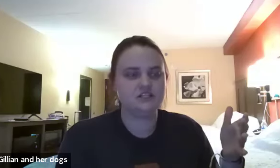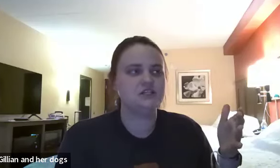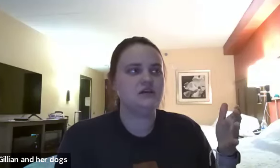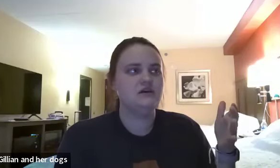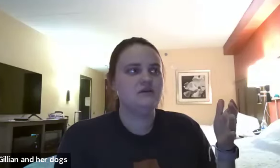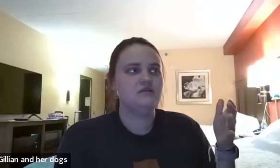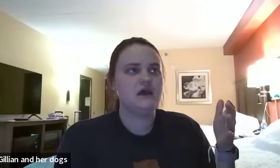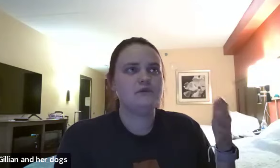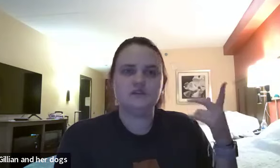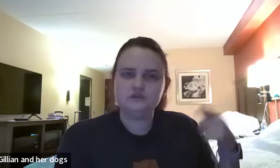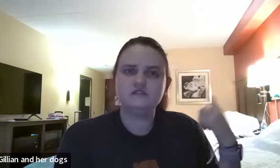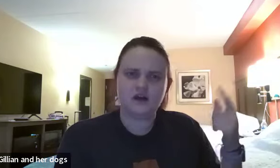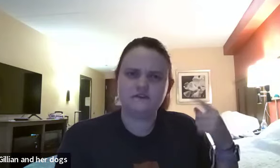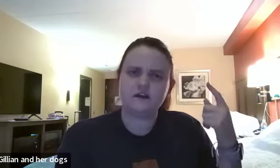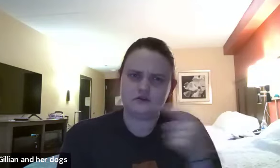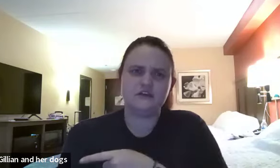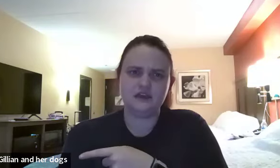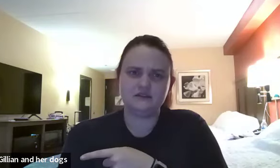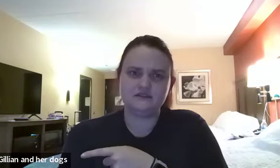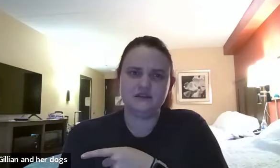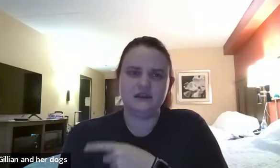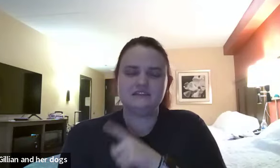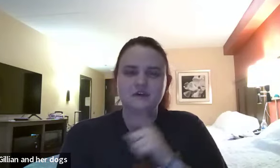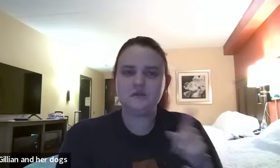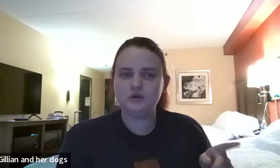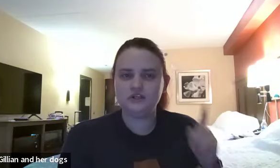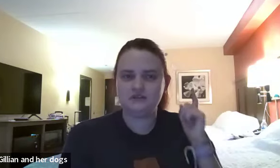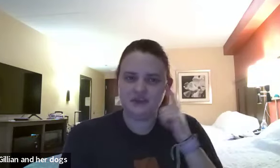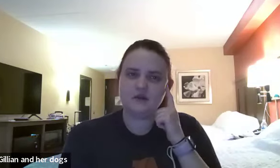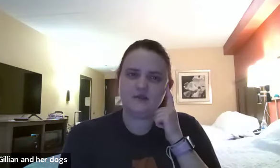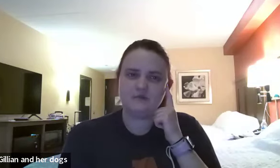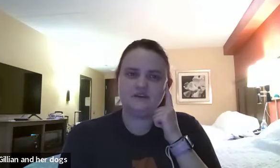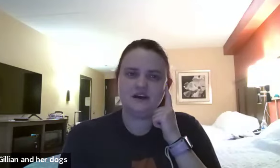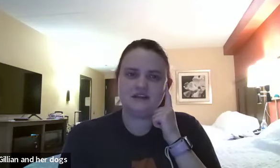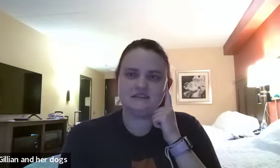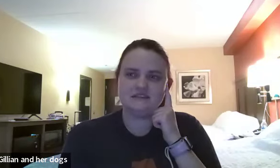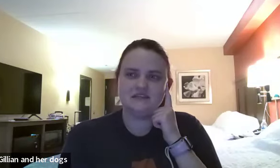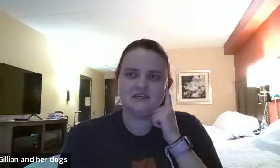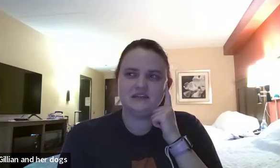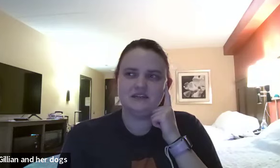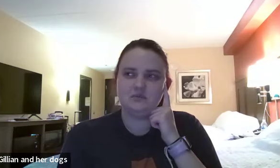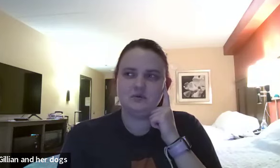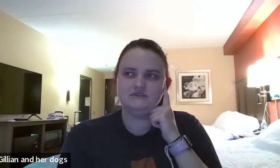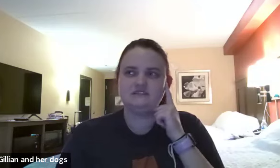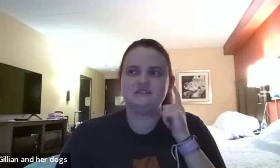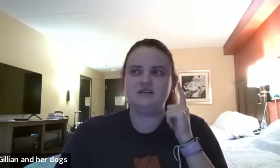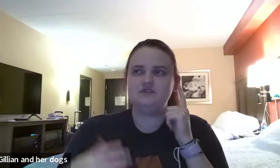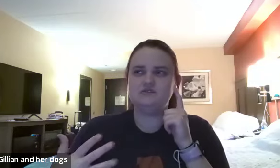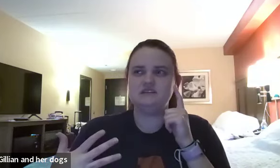English, that we use a lot for other things. It's very important you think about that because the importance of using a